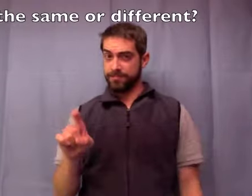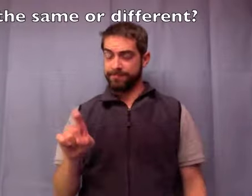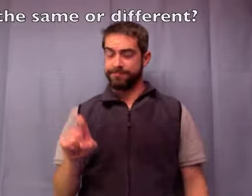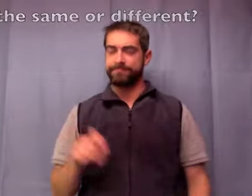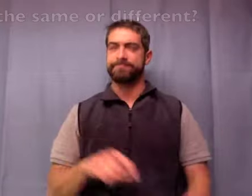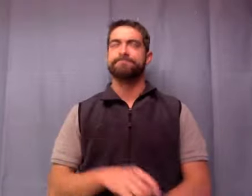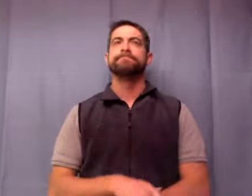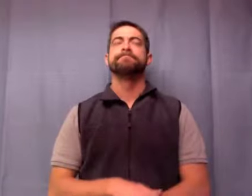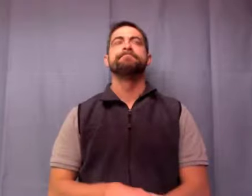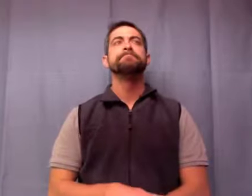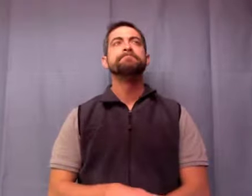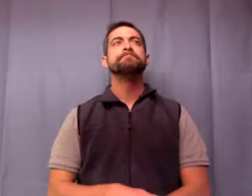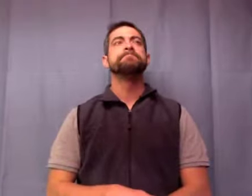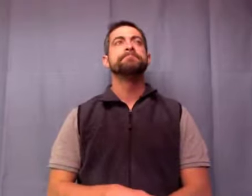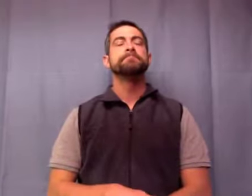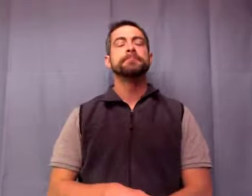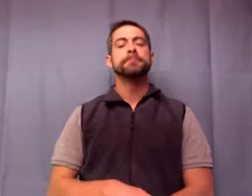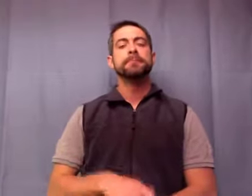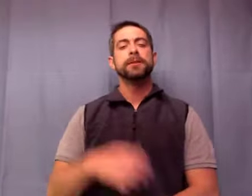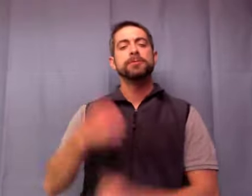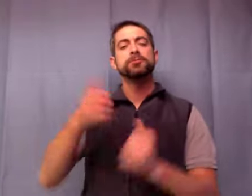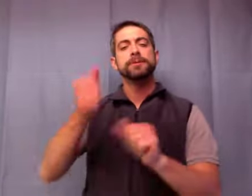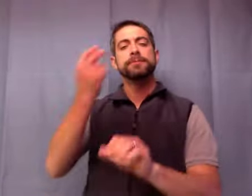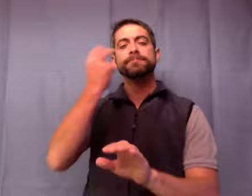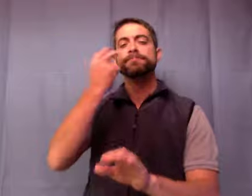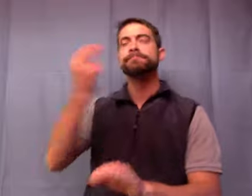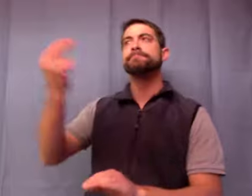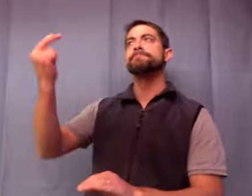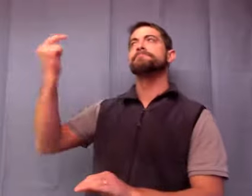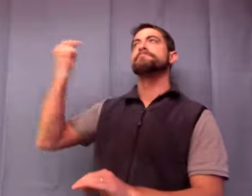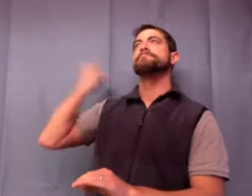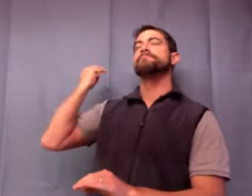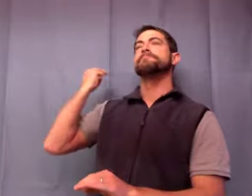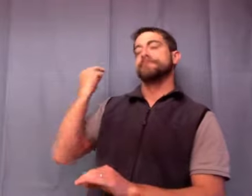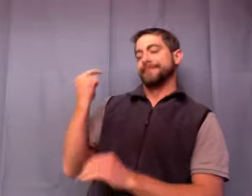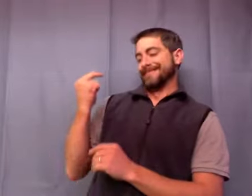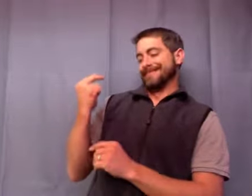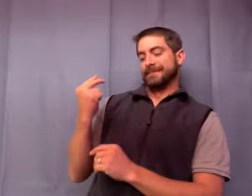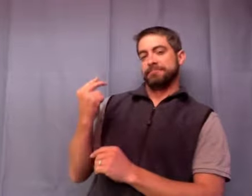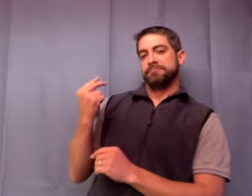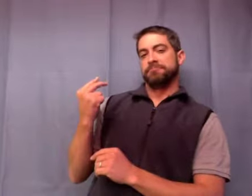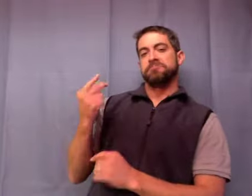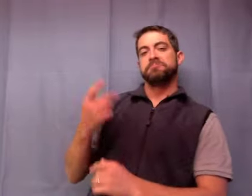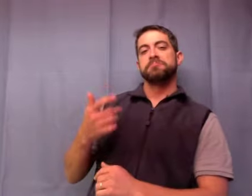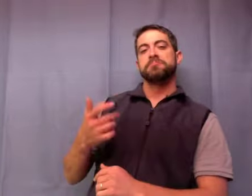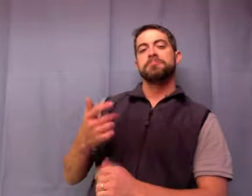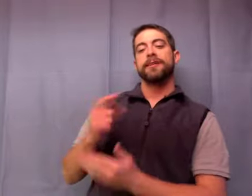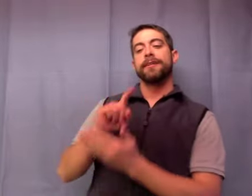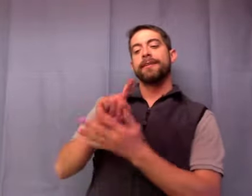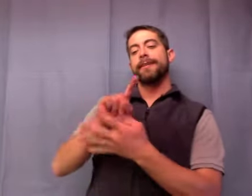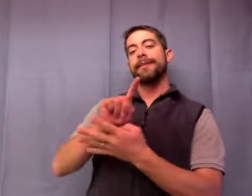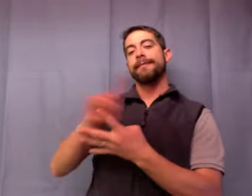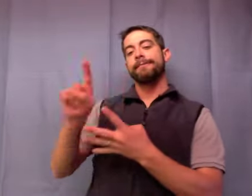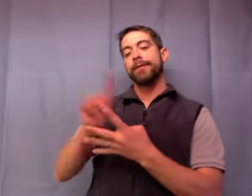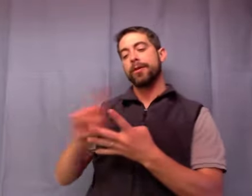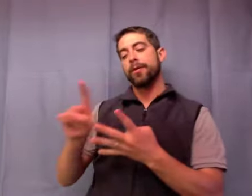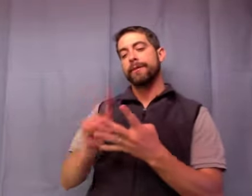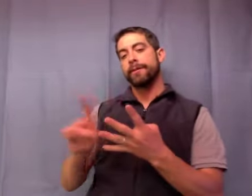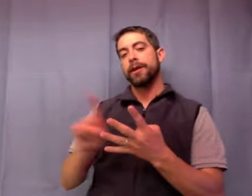Consider how many times during an average week someone has asked you multiple times to